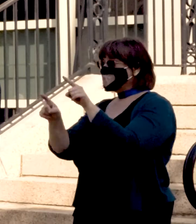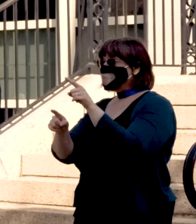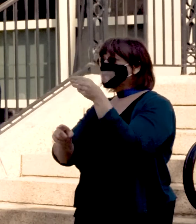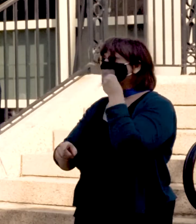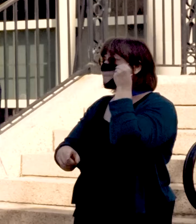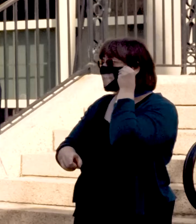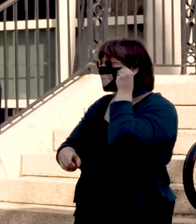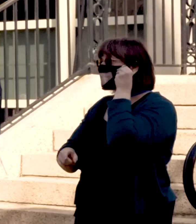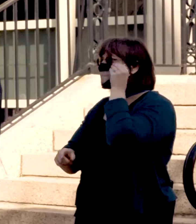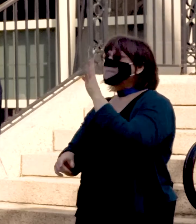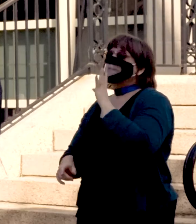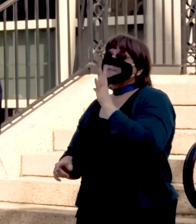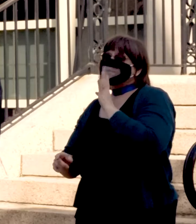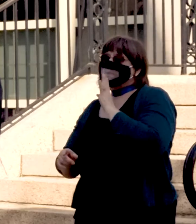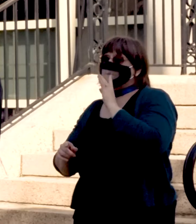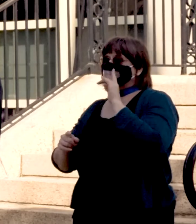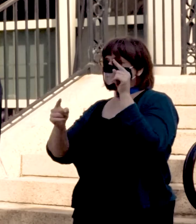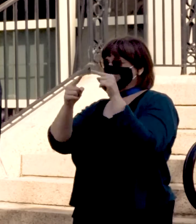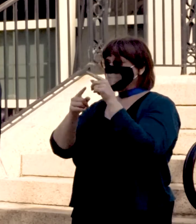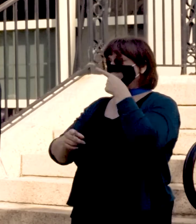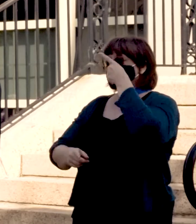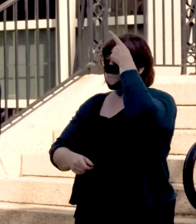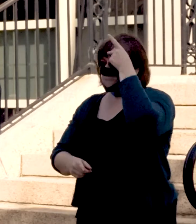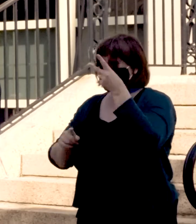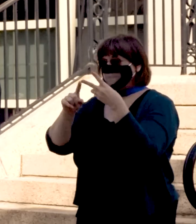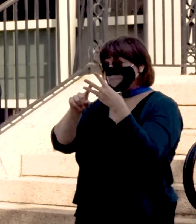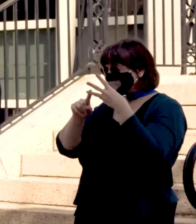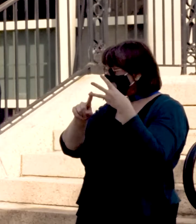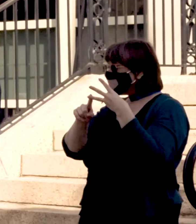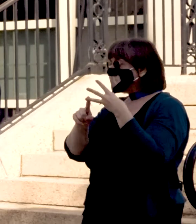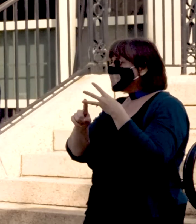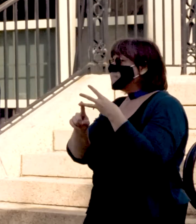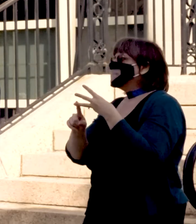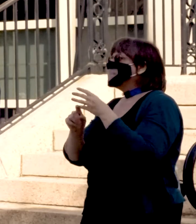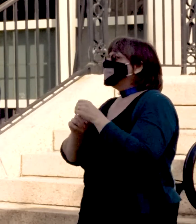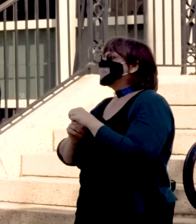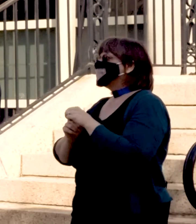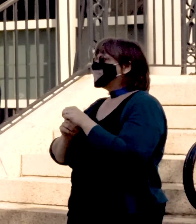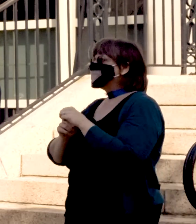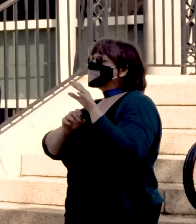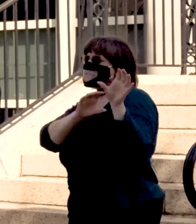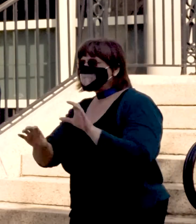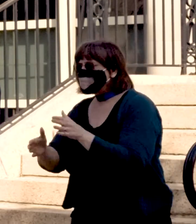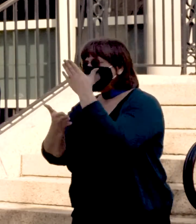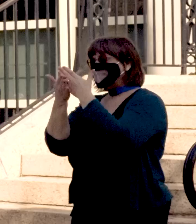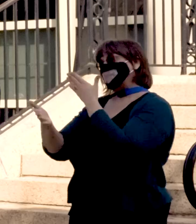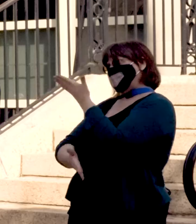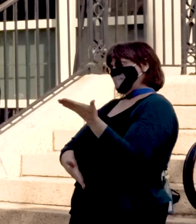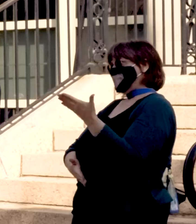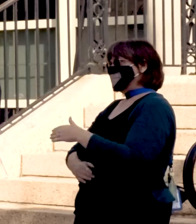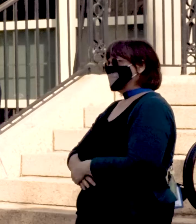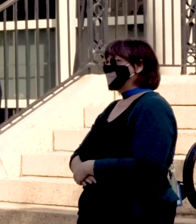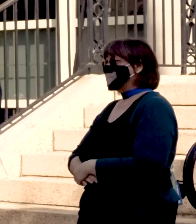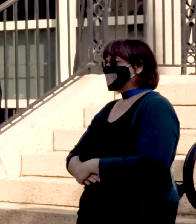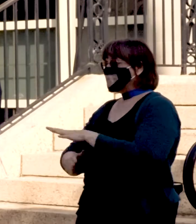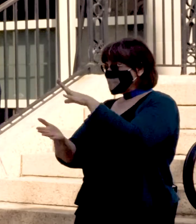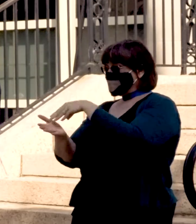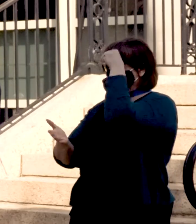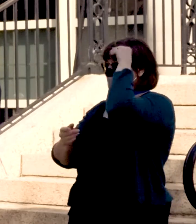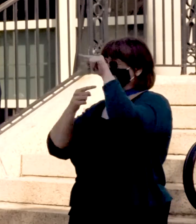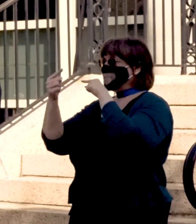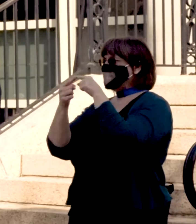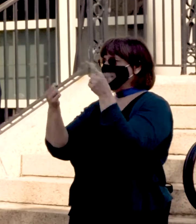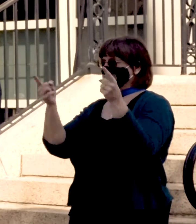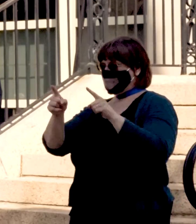home and talking to your parents about it and finding out what their thoughts were at the time, do something to learn about